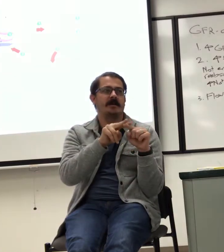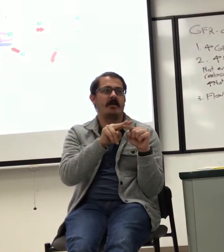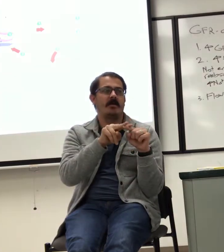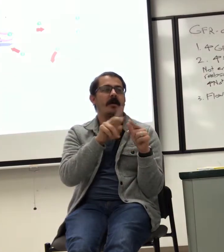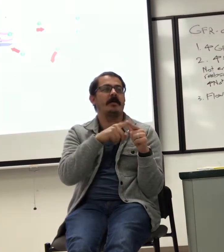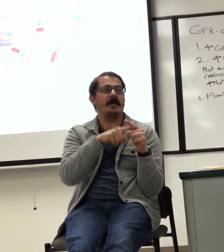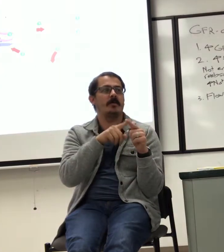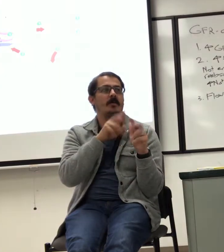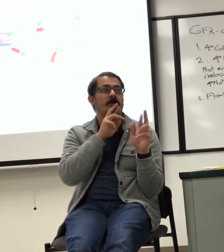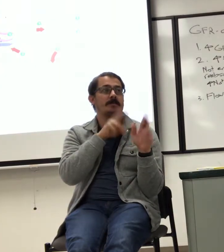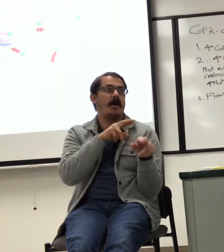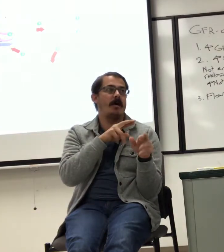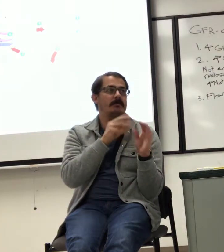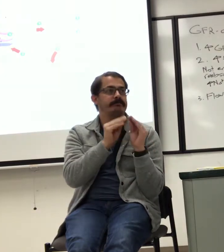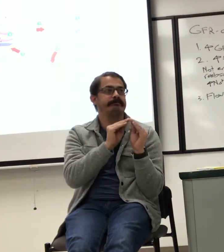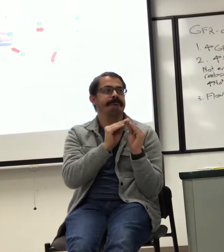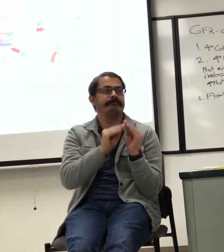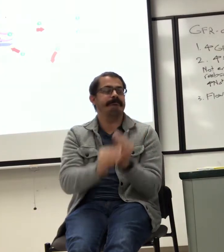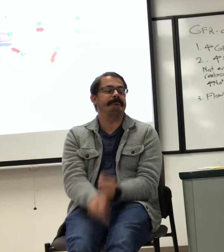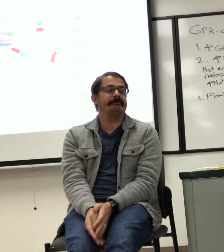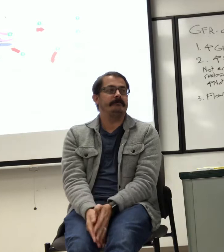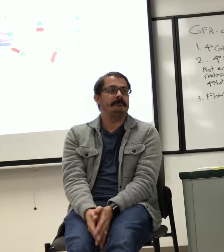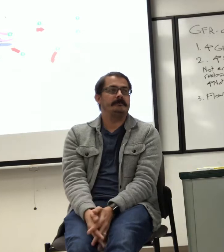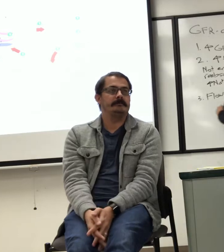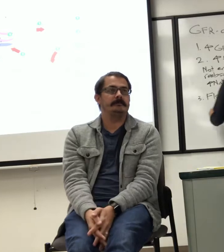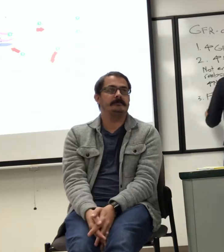to respond to it, okay?